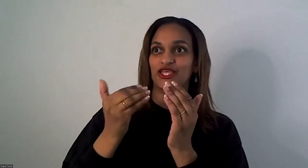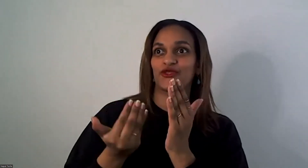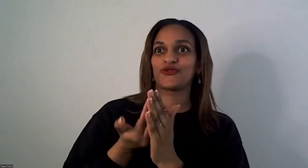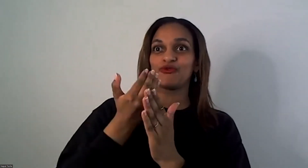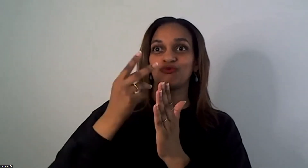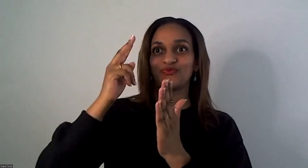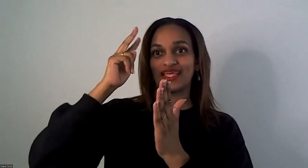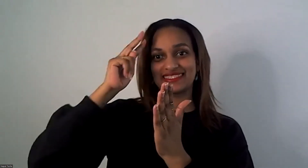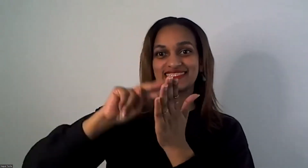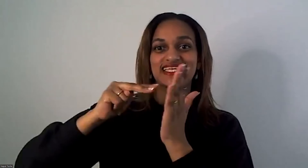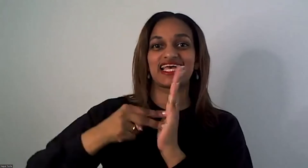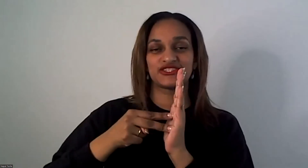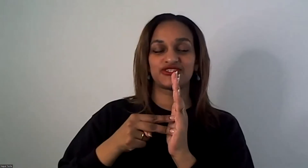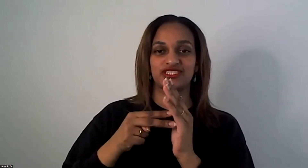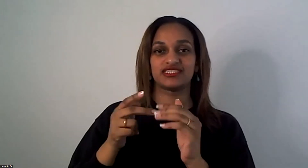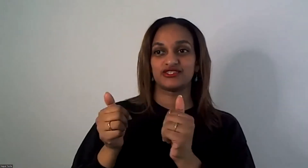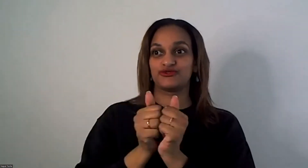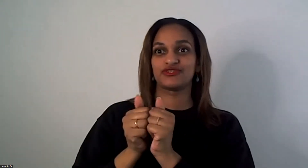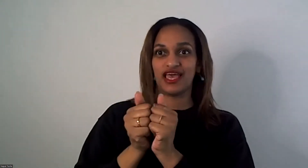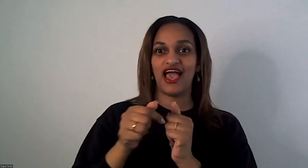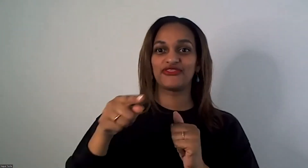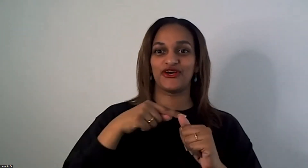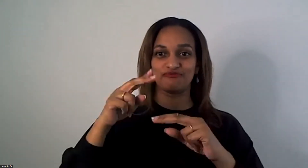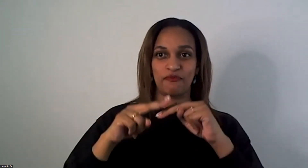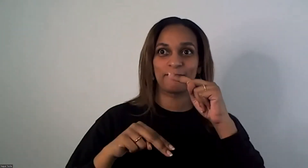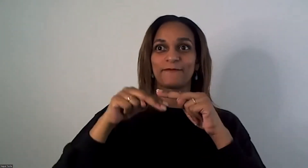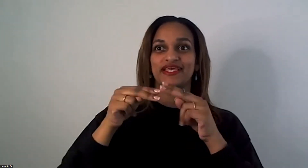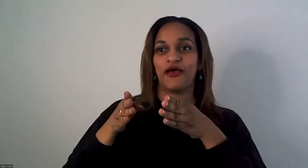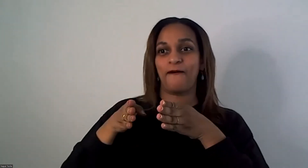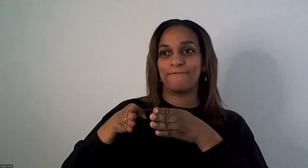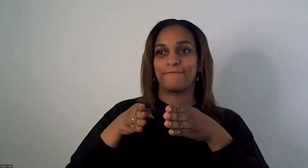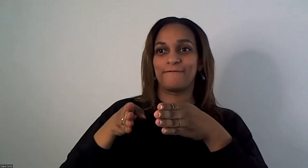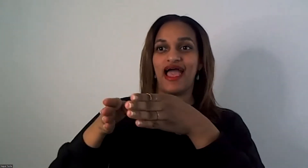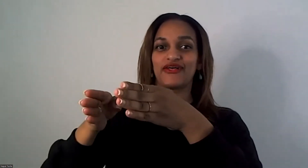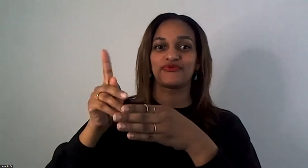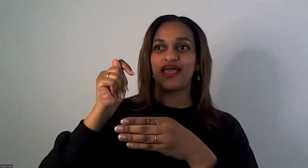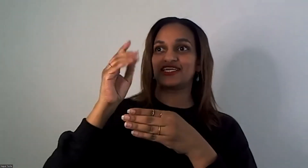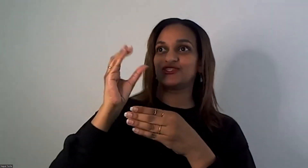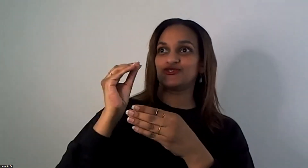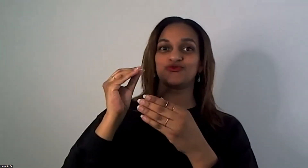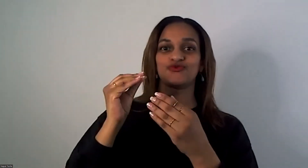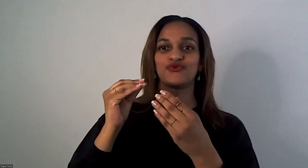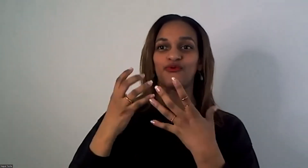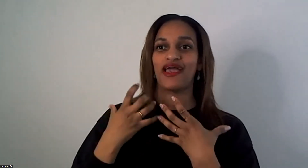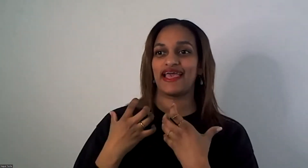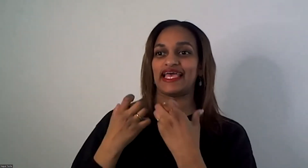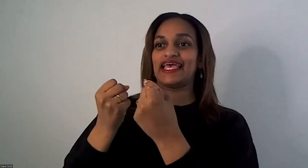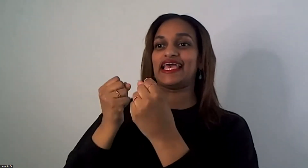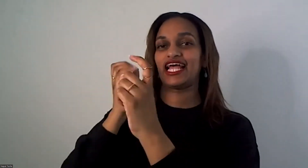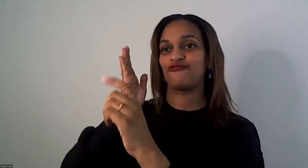So in order for us to move forward in that journey, we ask that you participate, and now you go forth